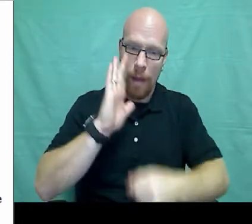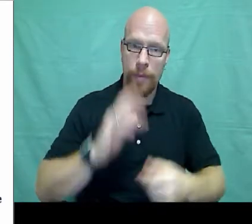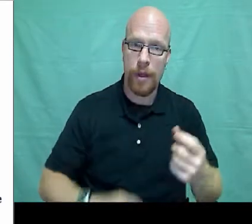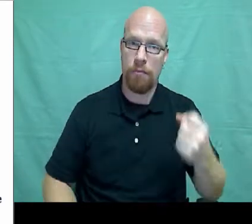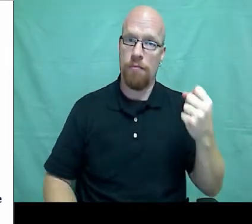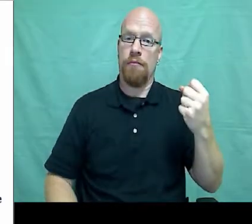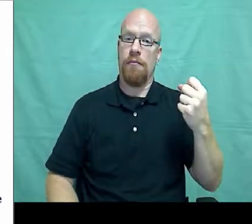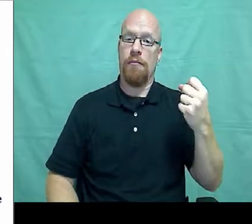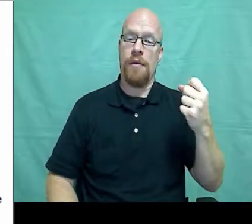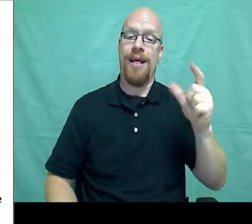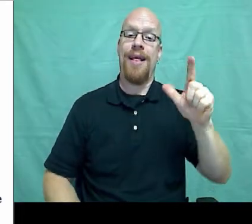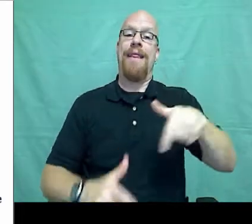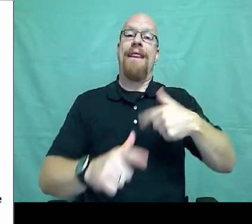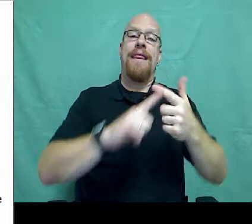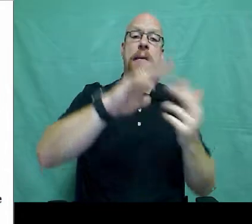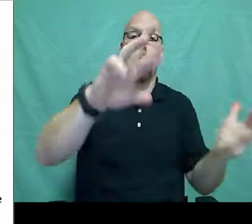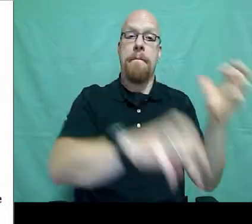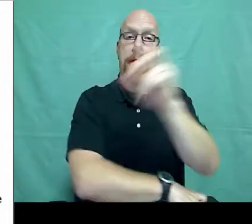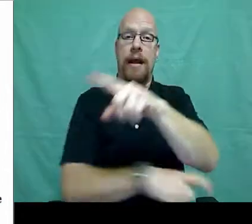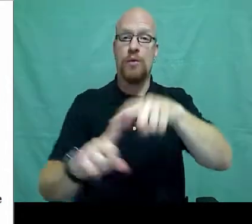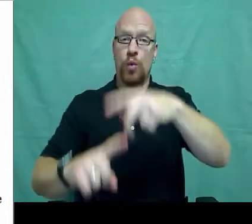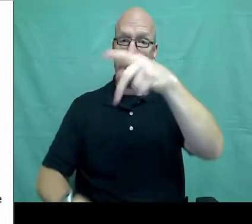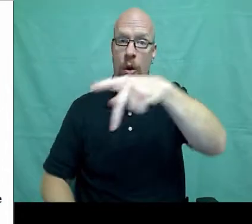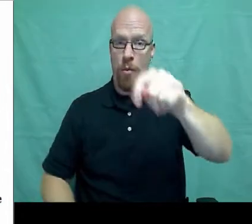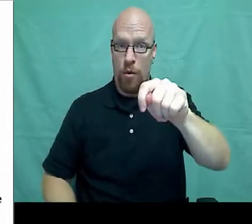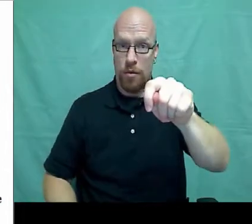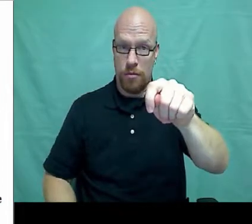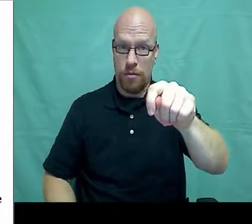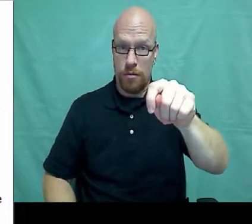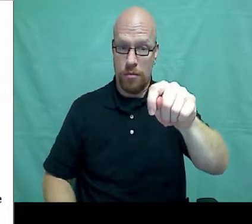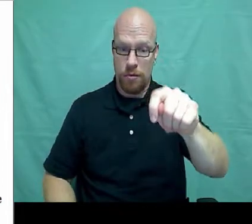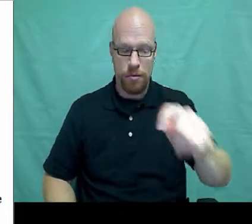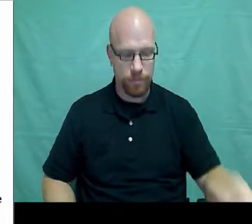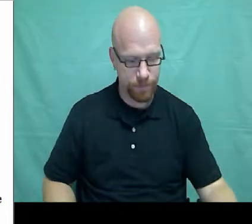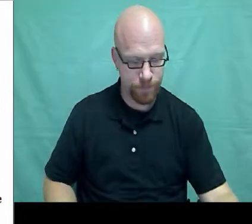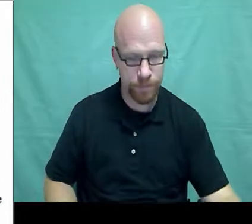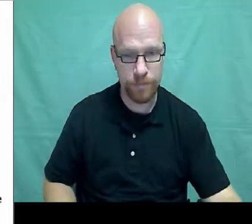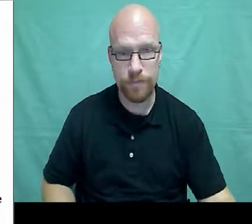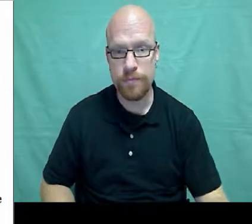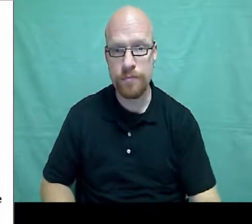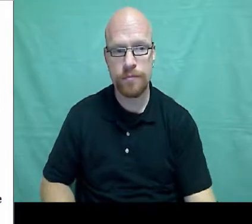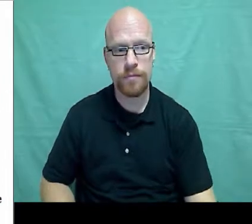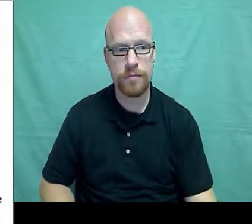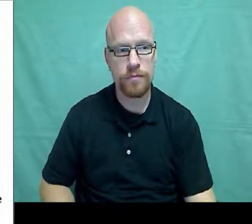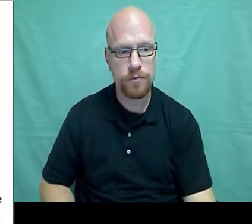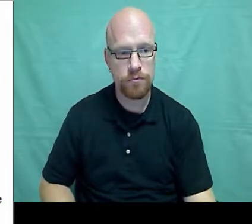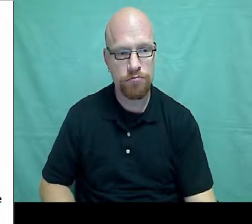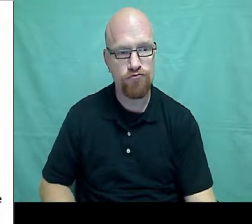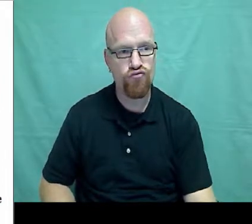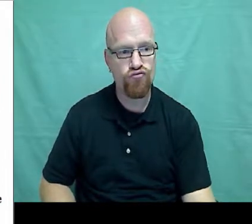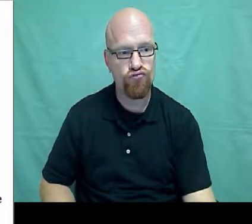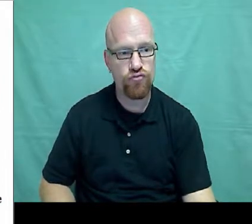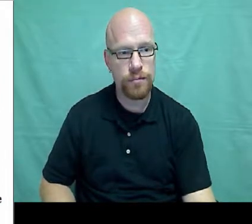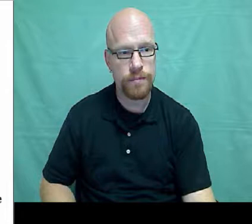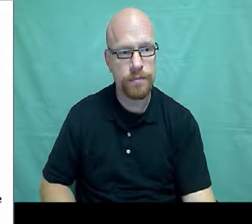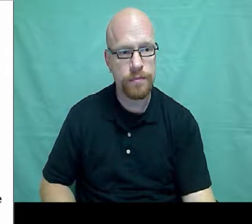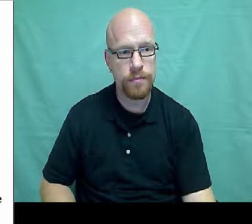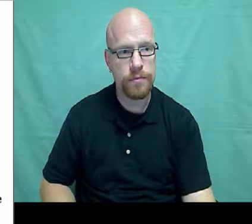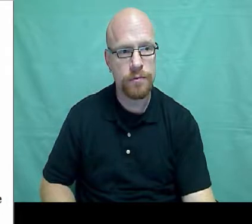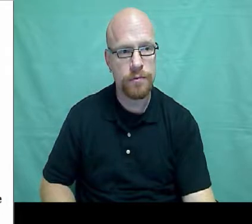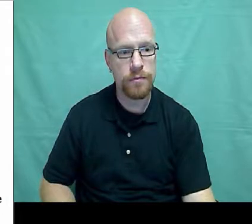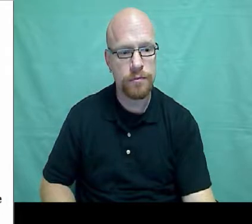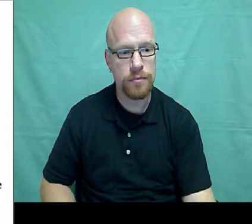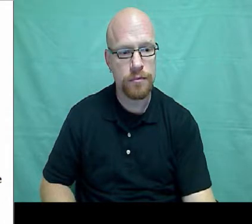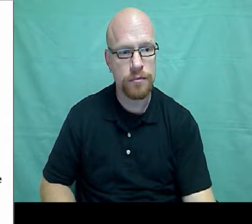copied and it's waiting to when you go back to your PowerPoint or wherever you're going to go for your slide.